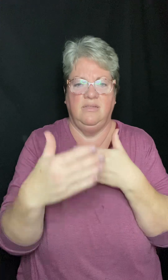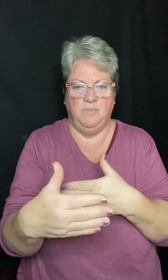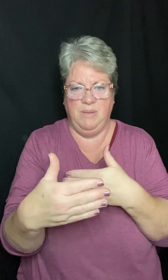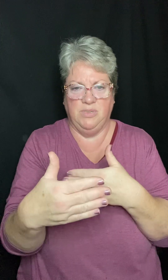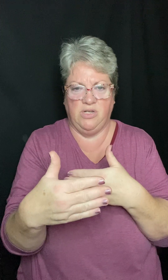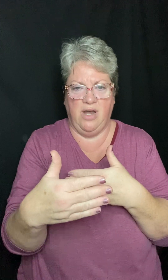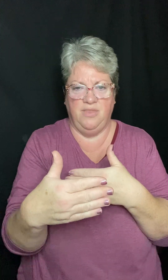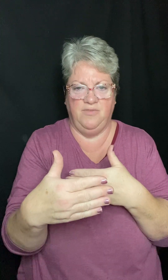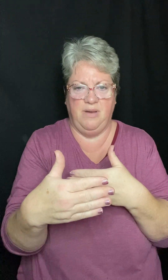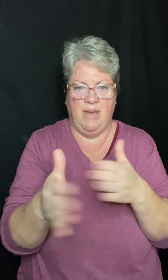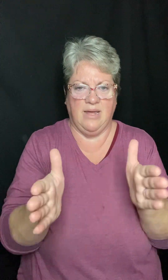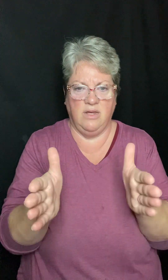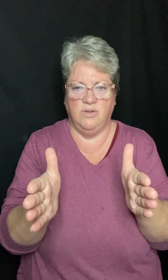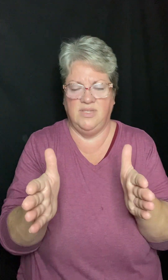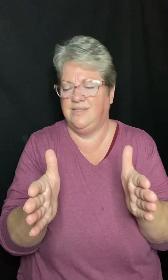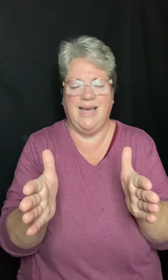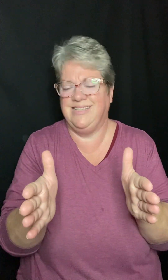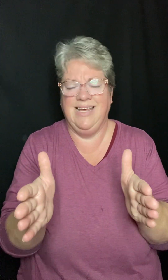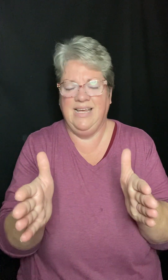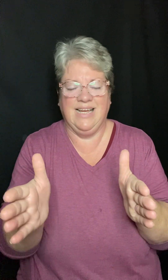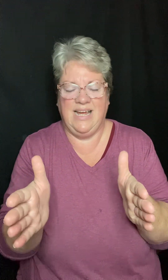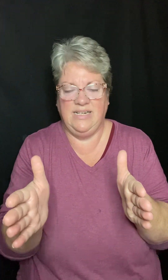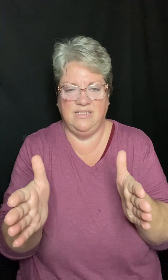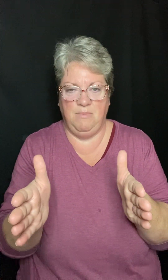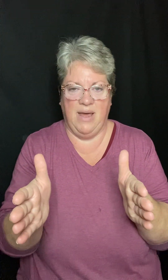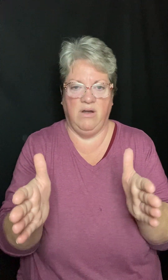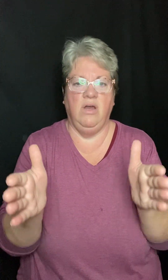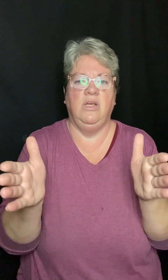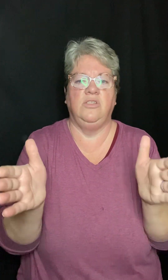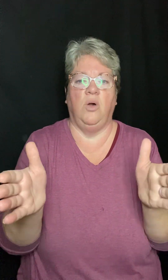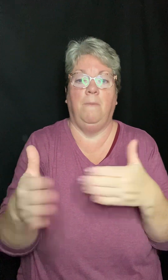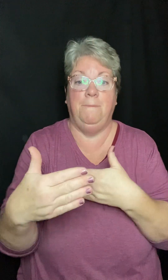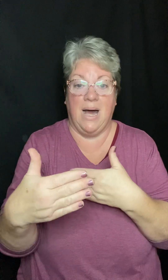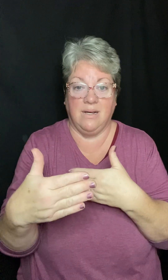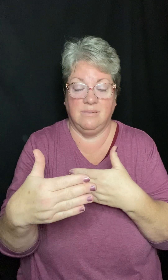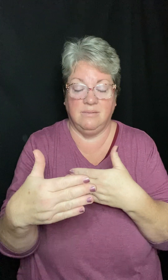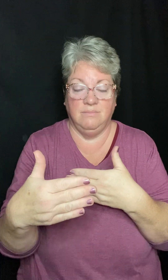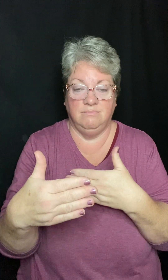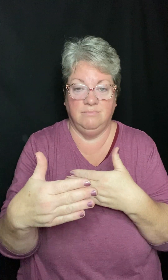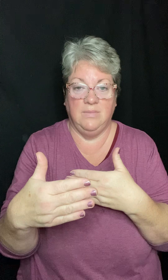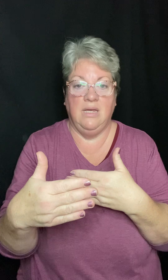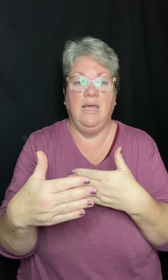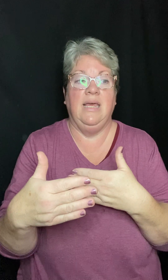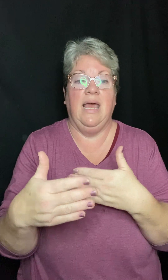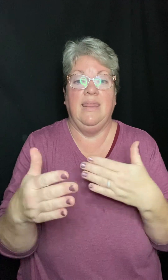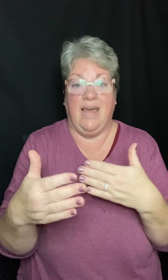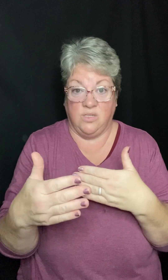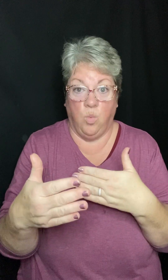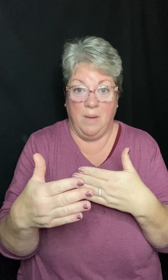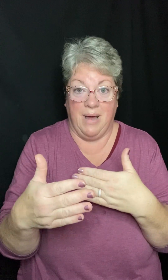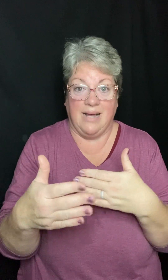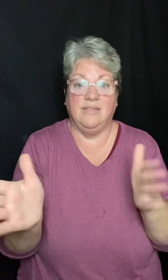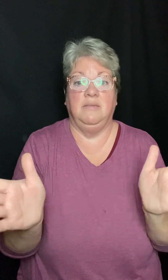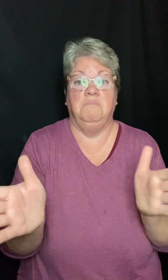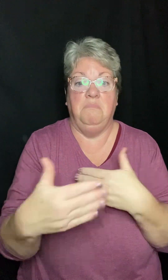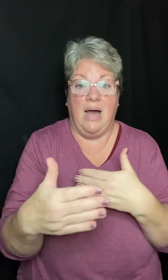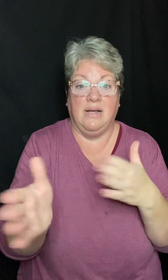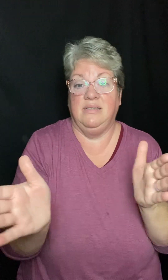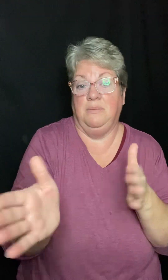people start at the front and back and go to the sides. Kind of doesn't matter. So box, that's one box. Box,